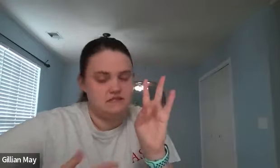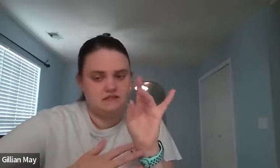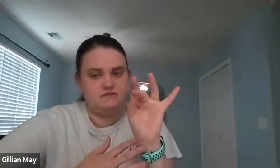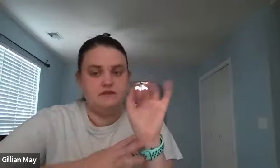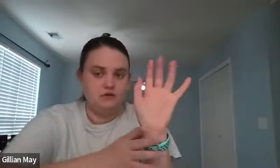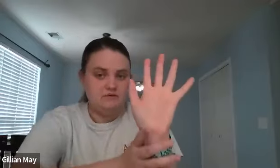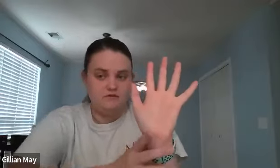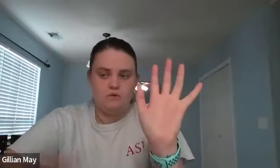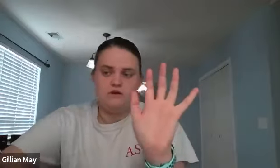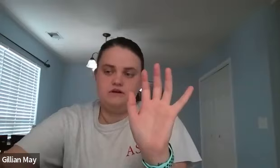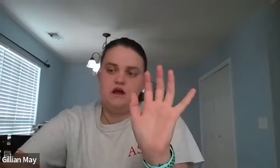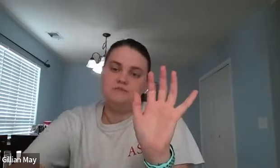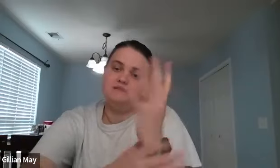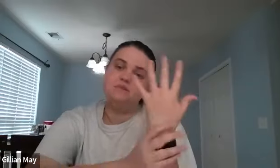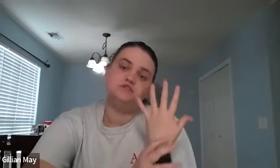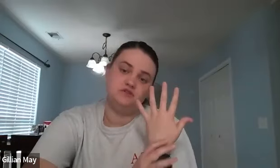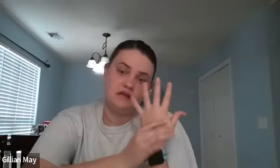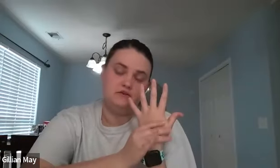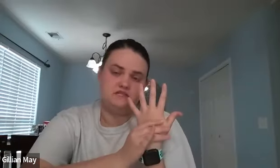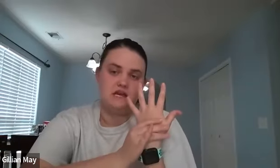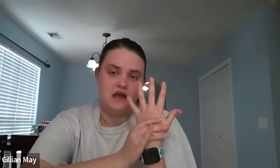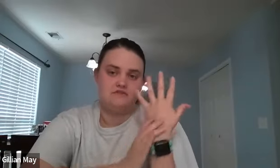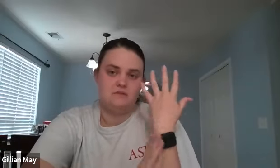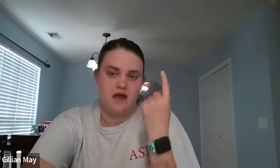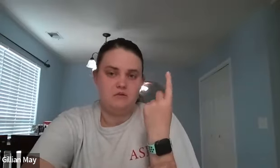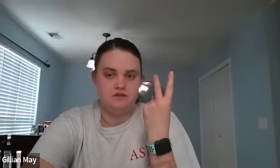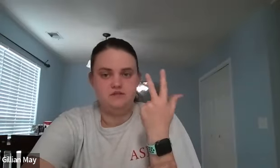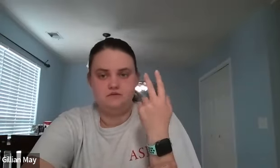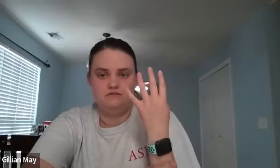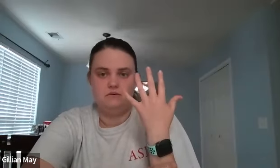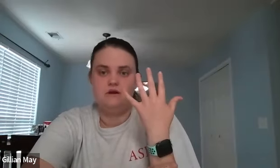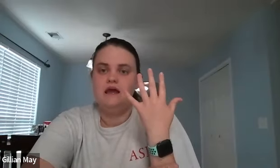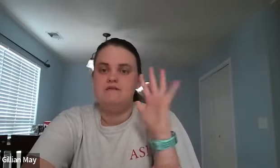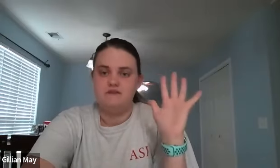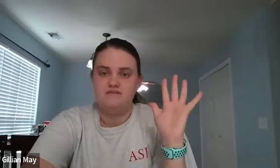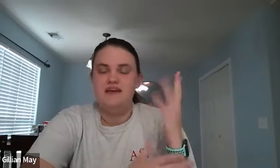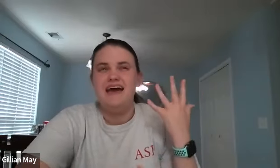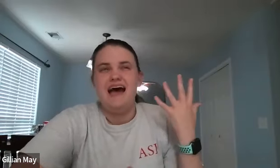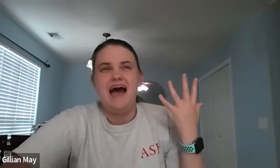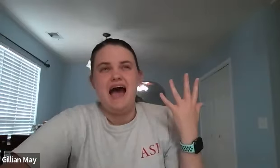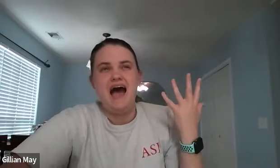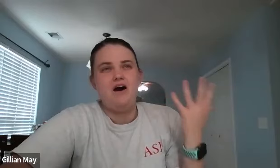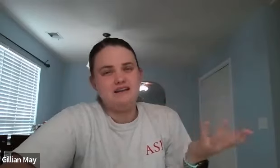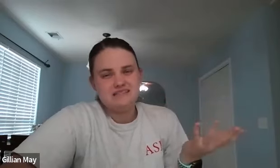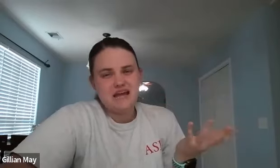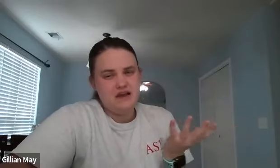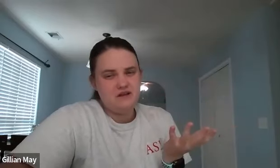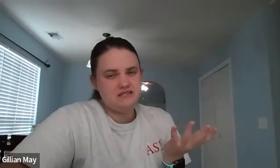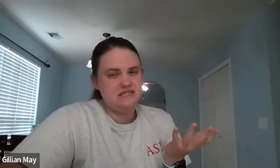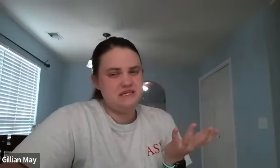6, 7. They'll keep it forward. Some people do, like you said, do the back 1, 2, 3, 4, 5. Honestly, I've not seen it